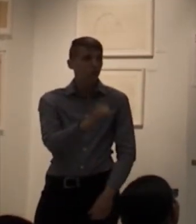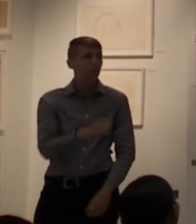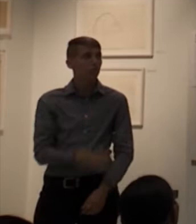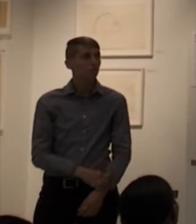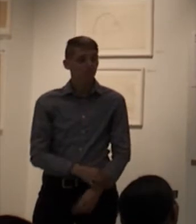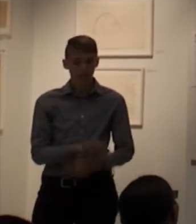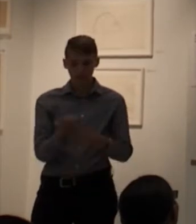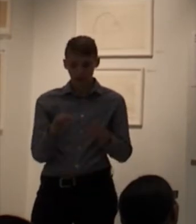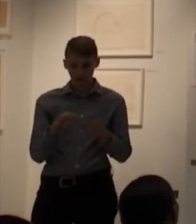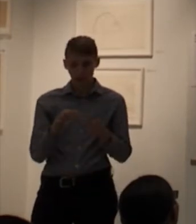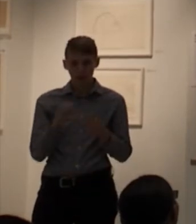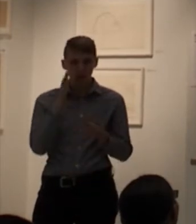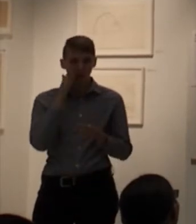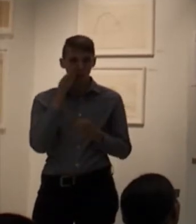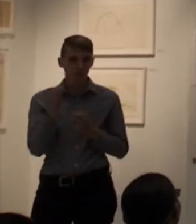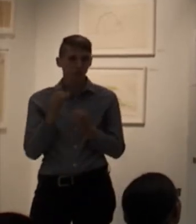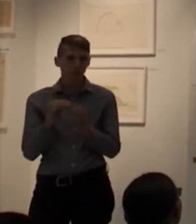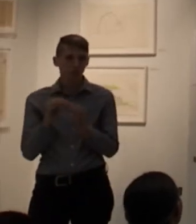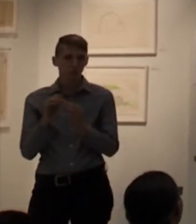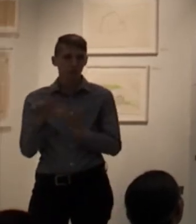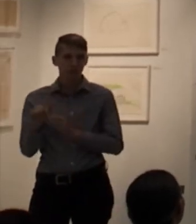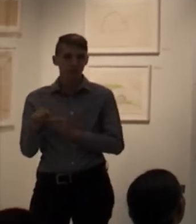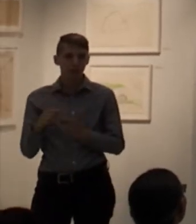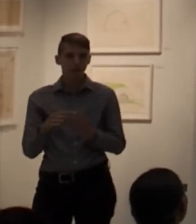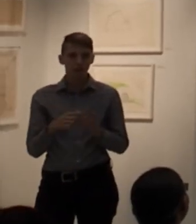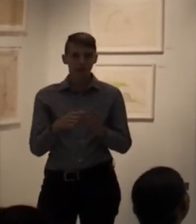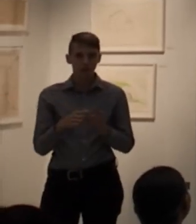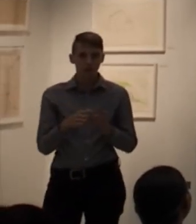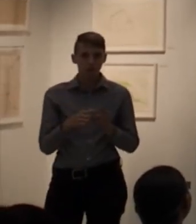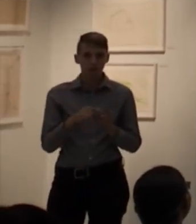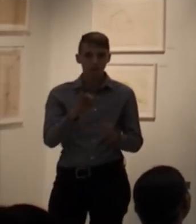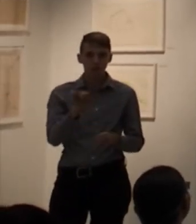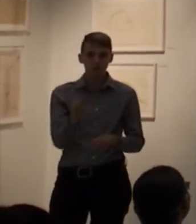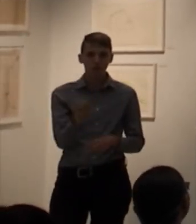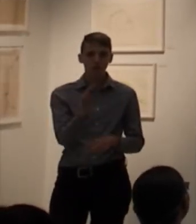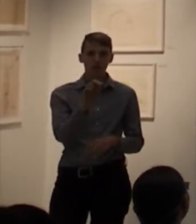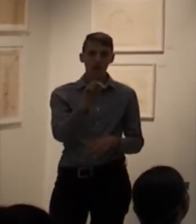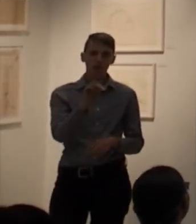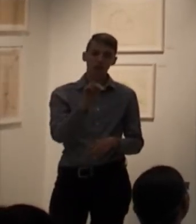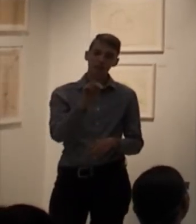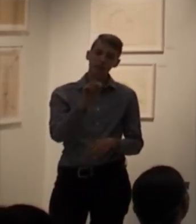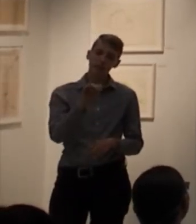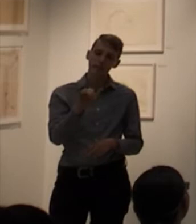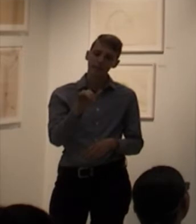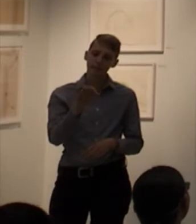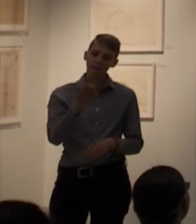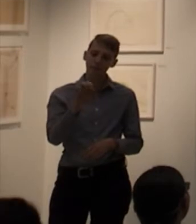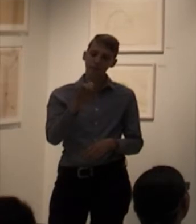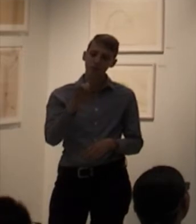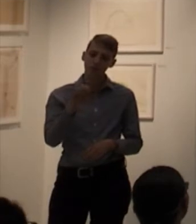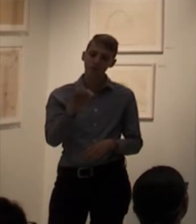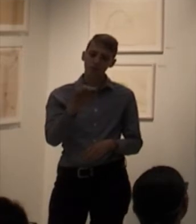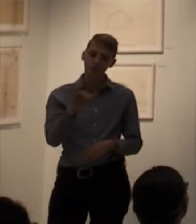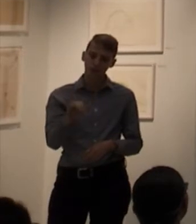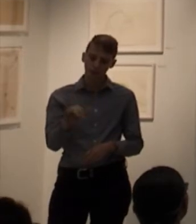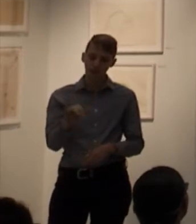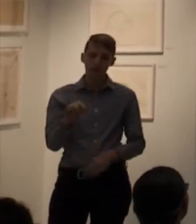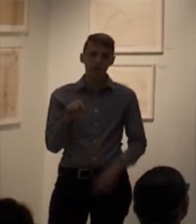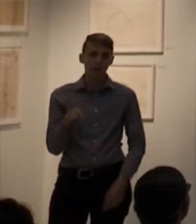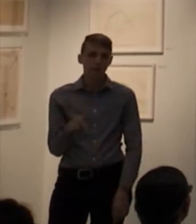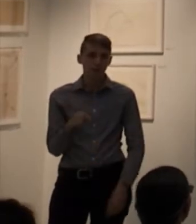of what I call Gianni Versace. Really big, then the next year, a lot of